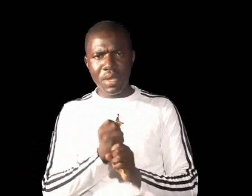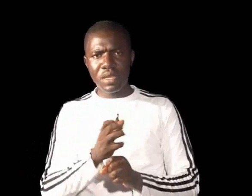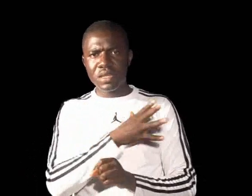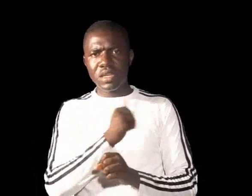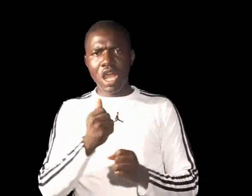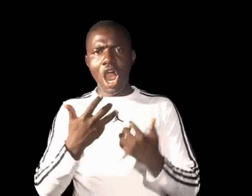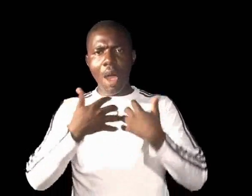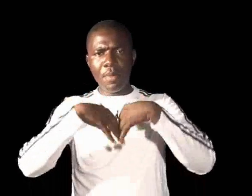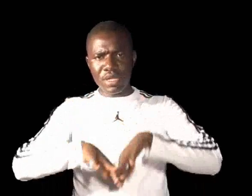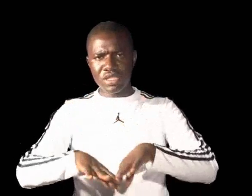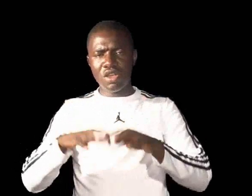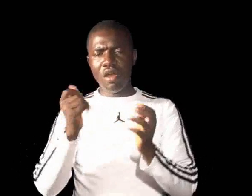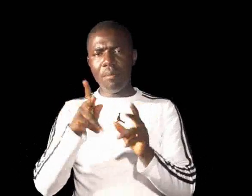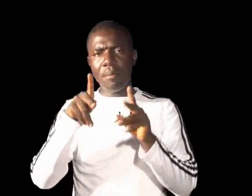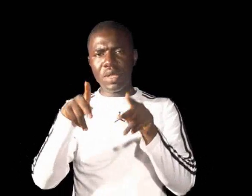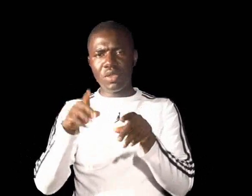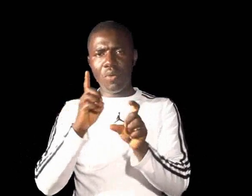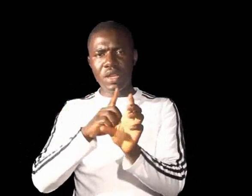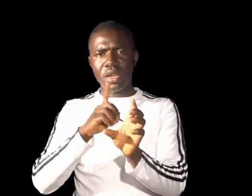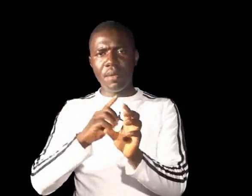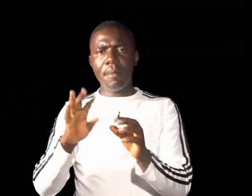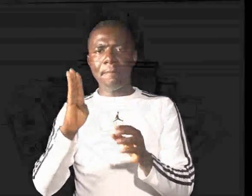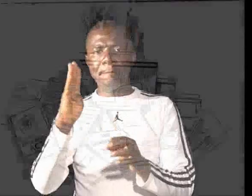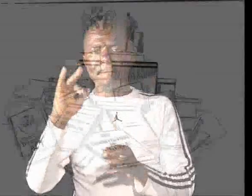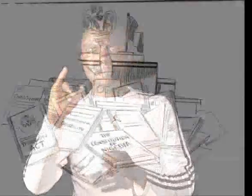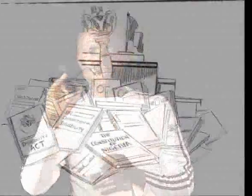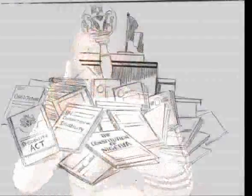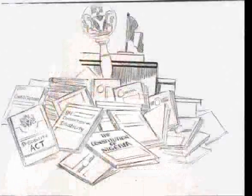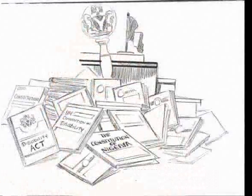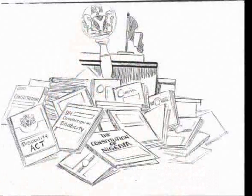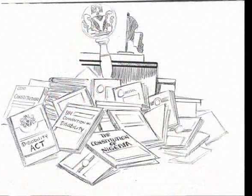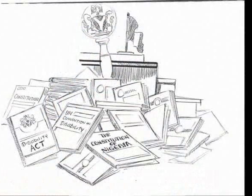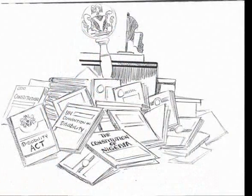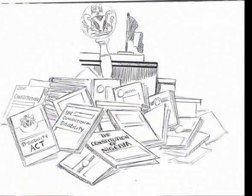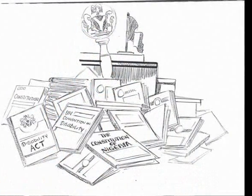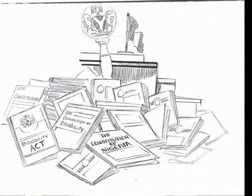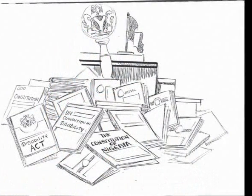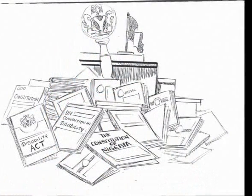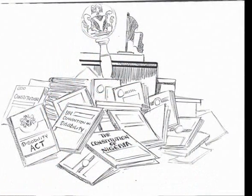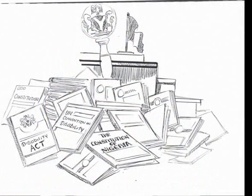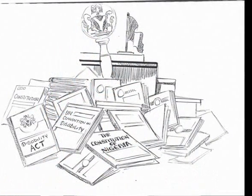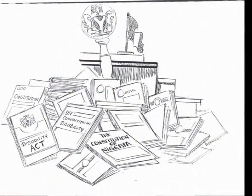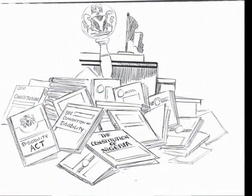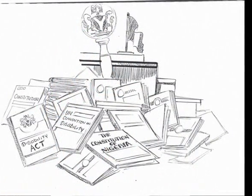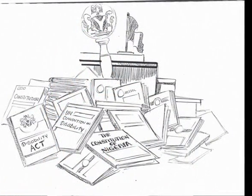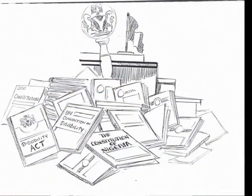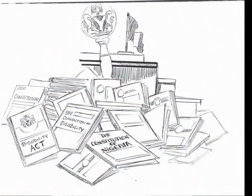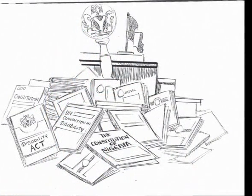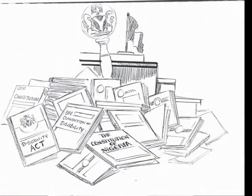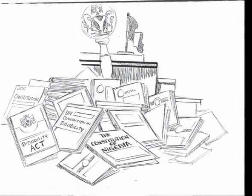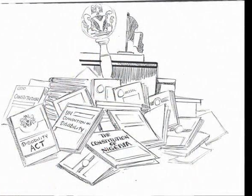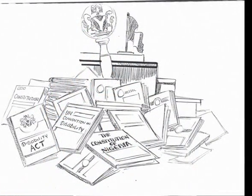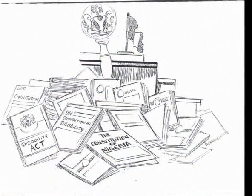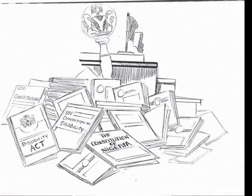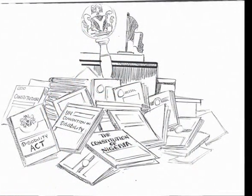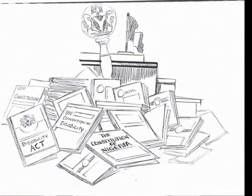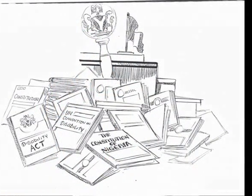recent harmonization of a disability bill, which has been passed by two chambers of Nigeria's National Assembly. The bill aims to ensure